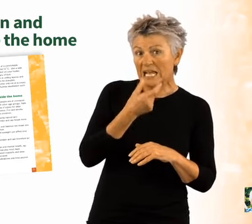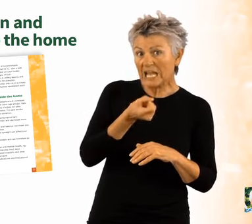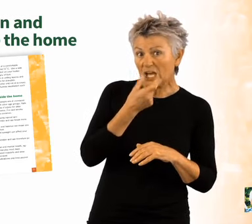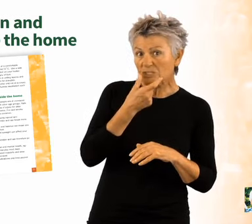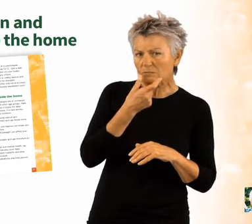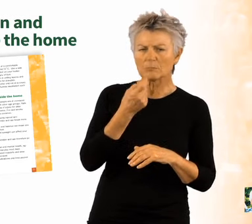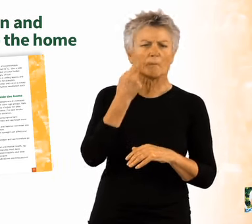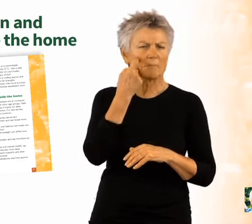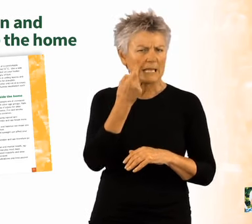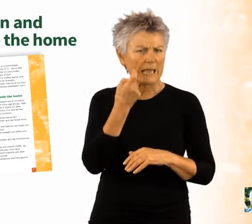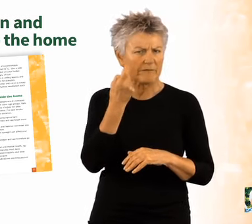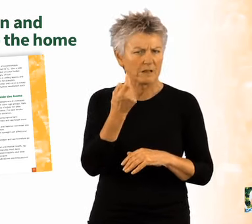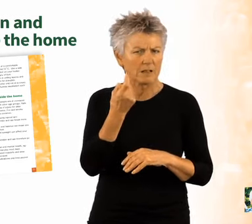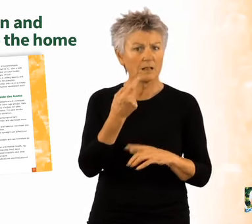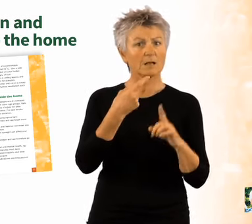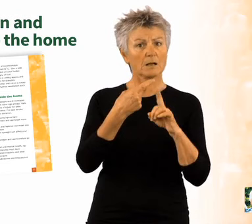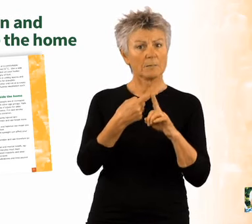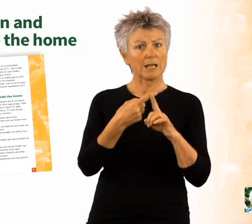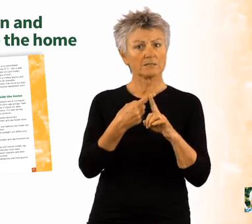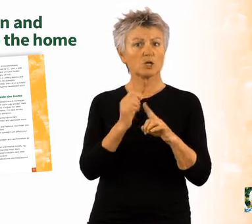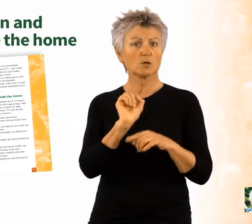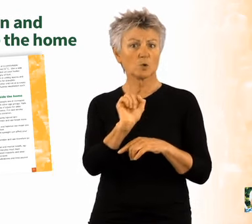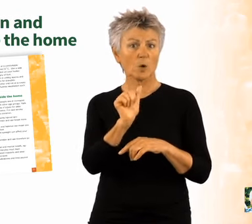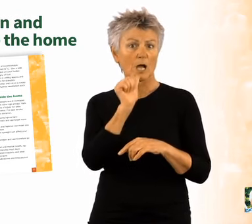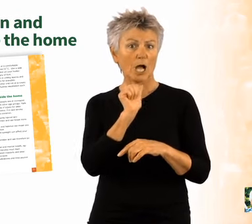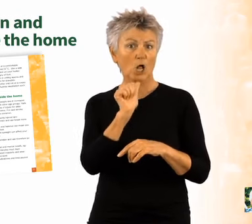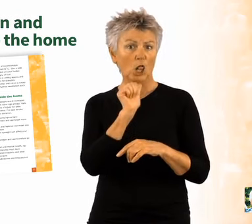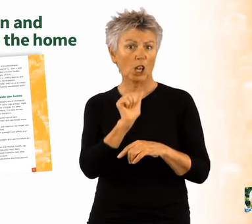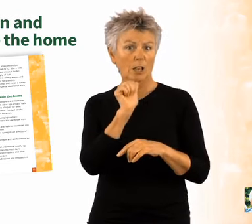Take care with medications and limit alcohol intake.